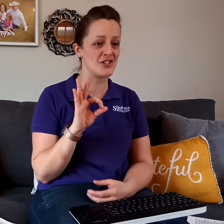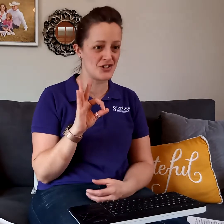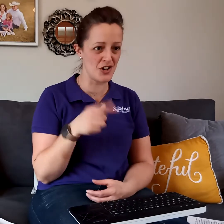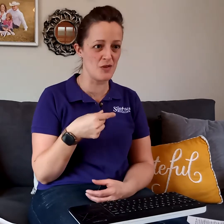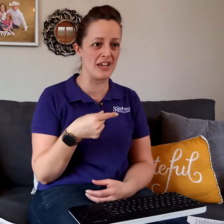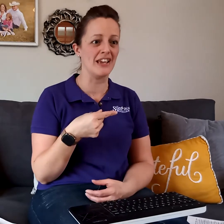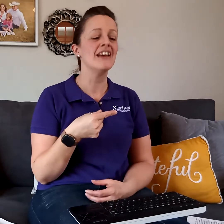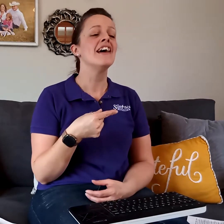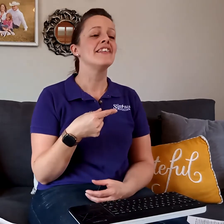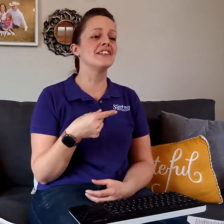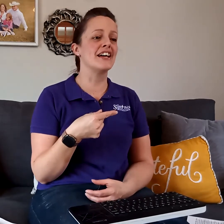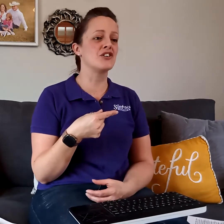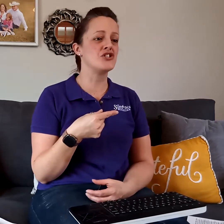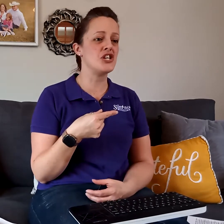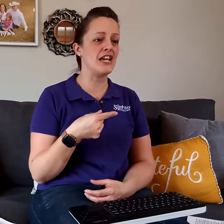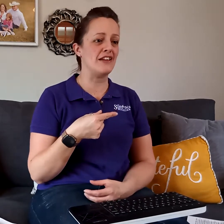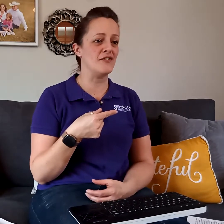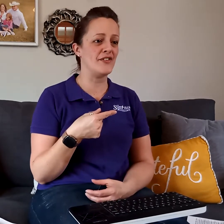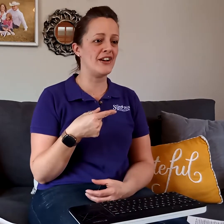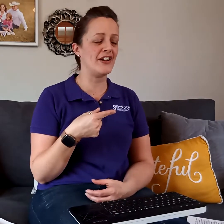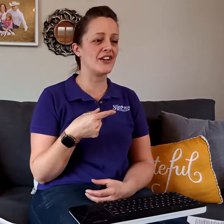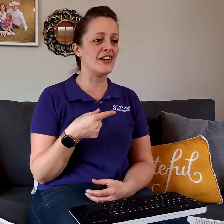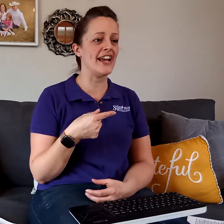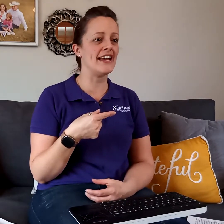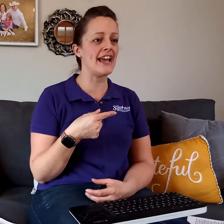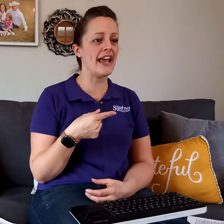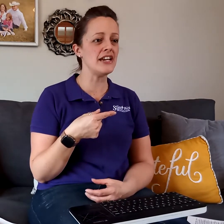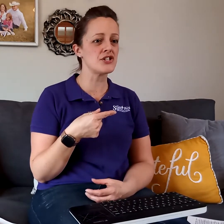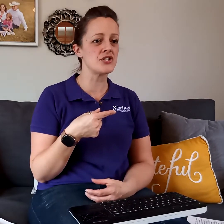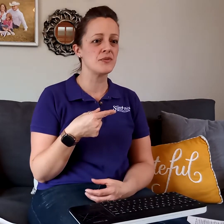show me the letter G. Very good. And H?